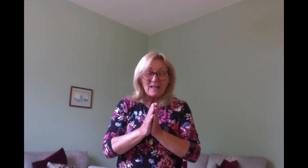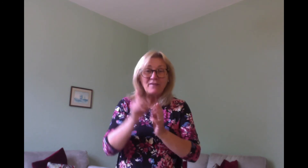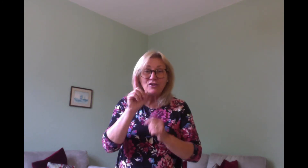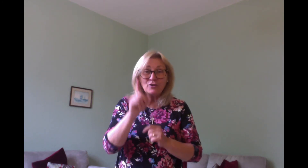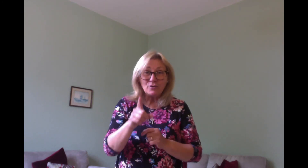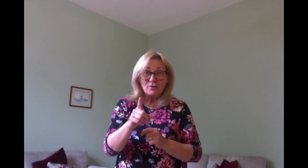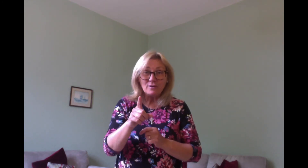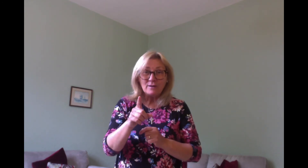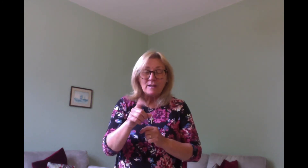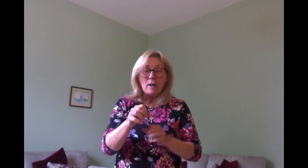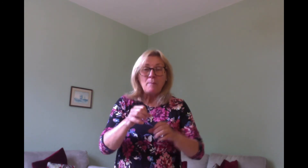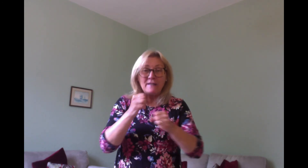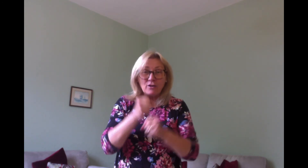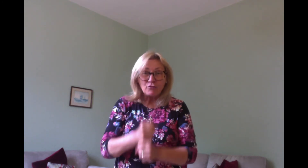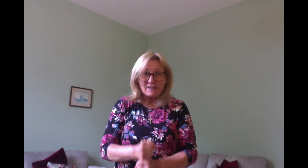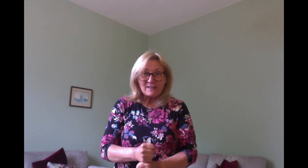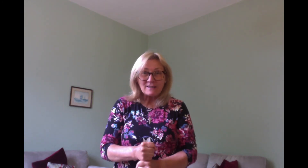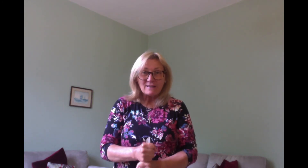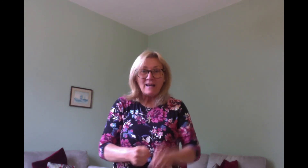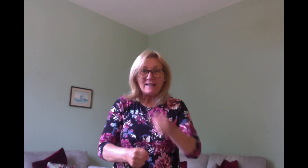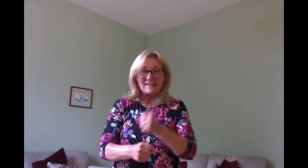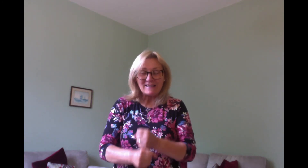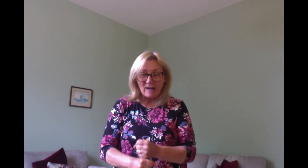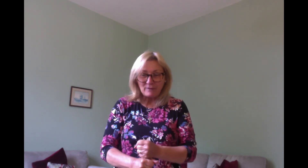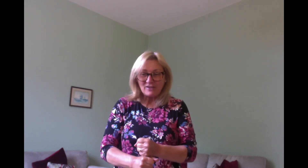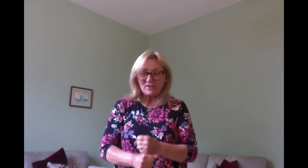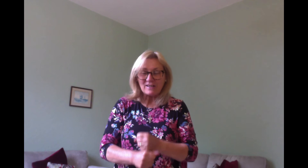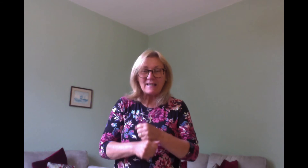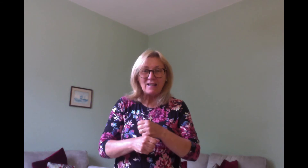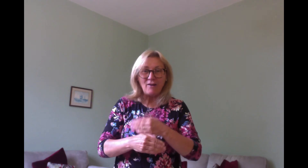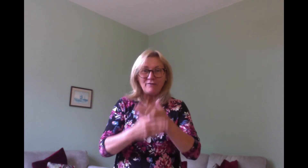that you, being rooted and established in love,